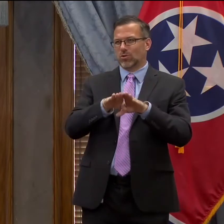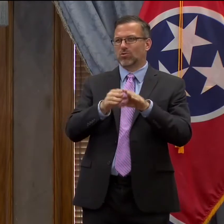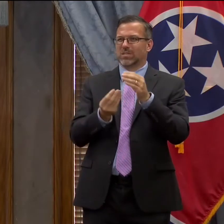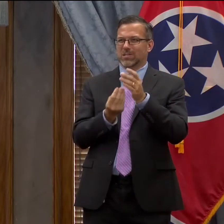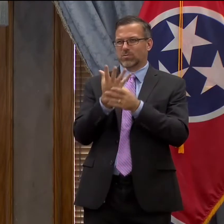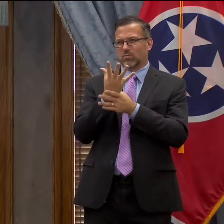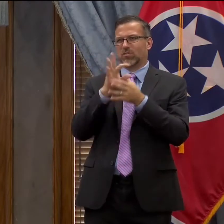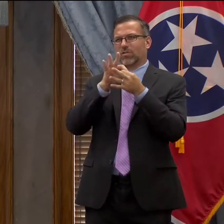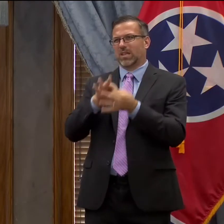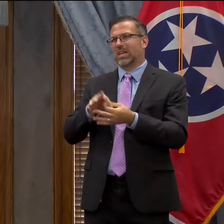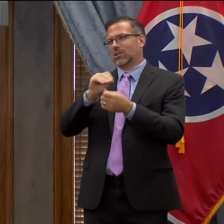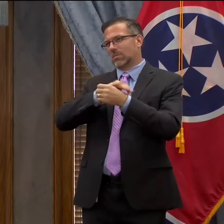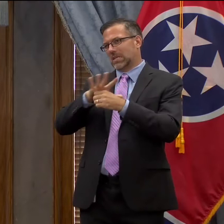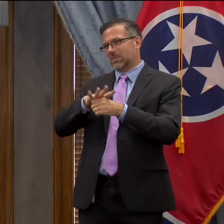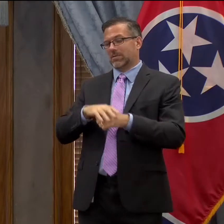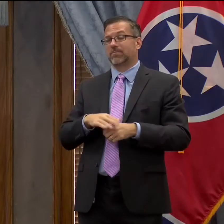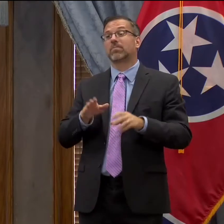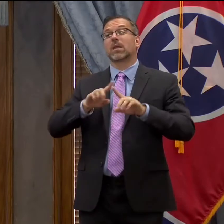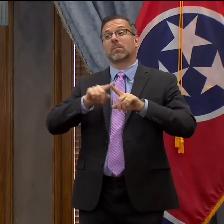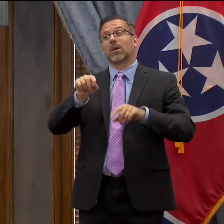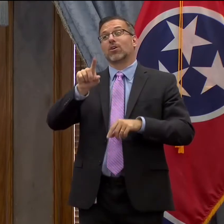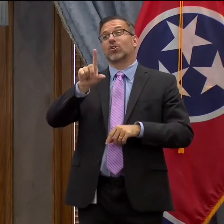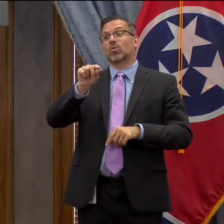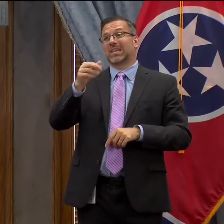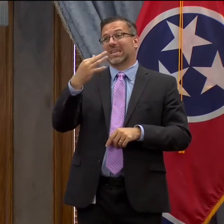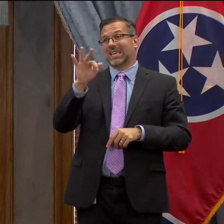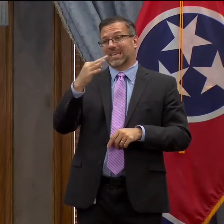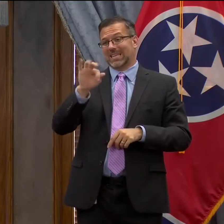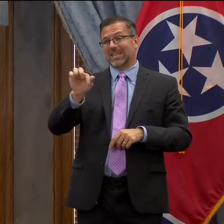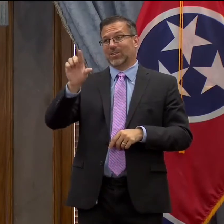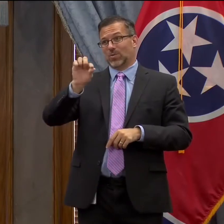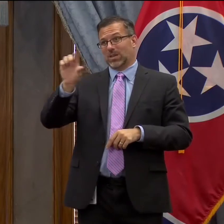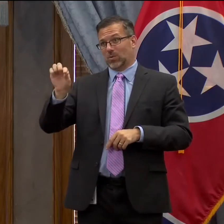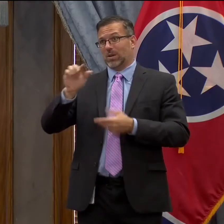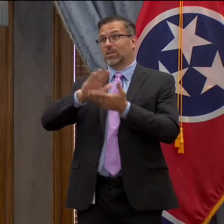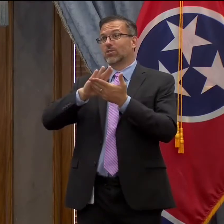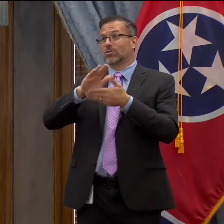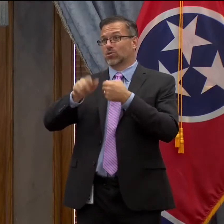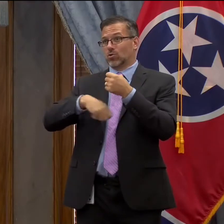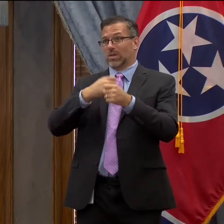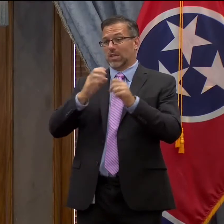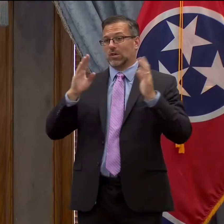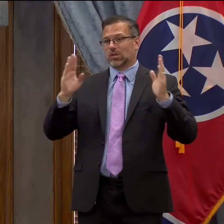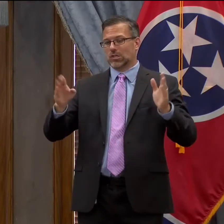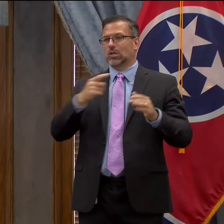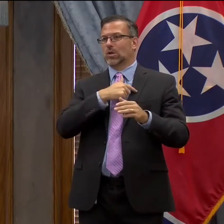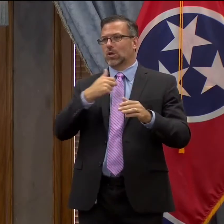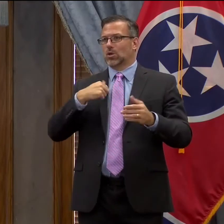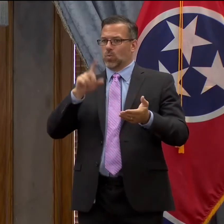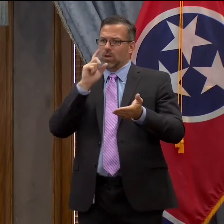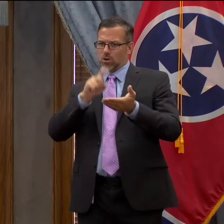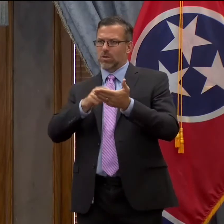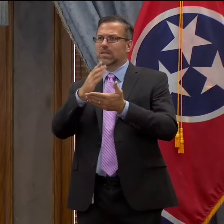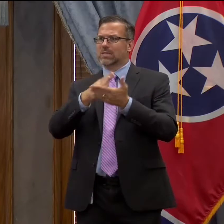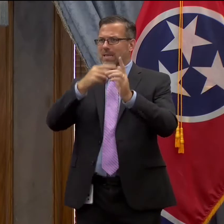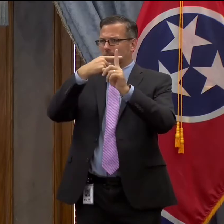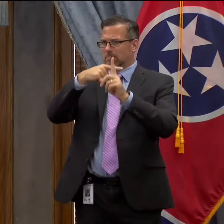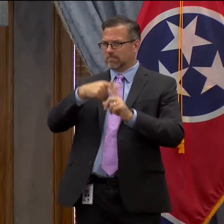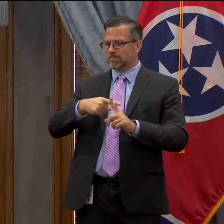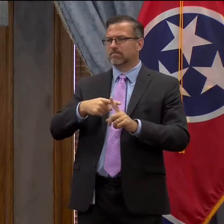pandemic. However, for the 2019 and 20 school year, we did see some notable gains across the state, and I do want to make sure to highlight